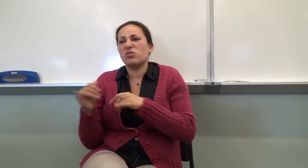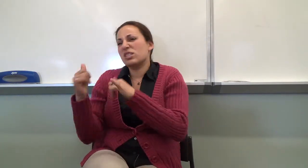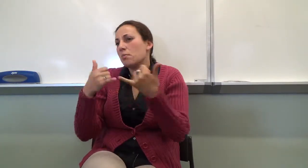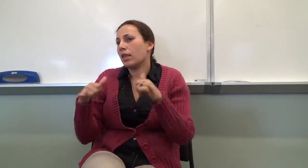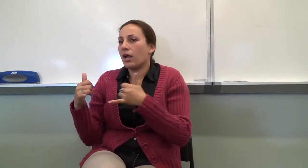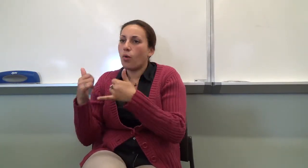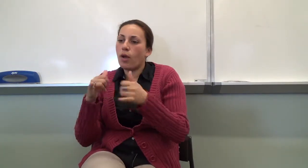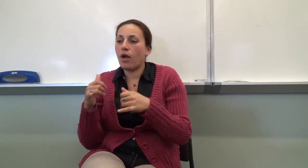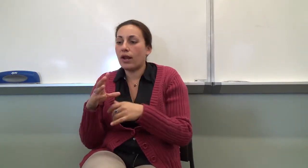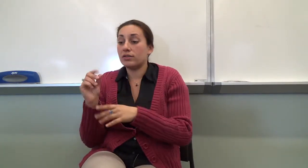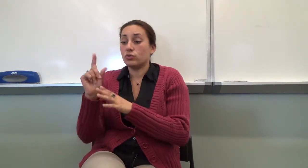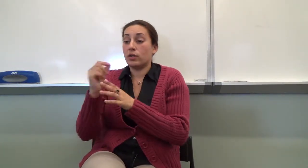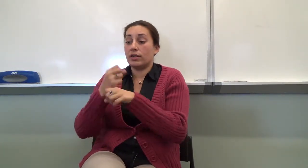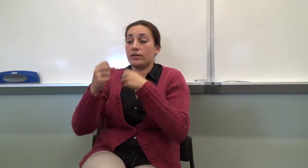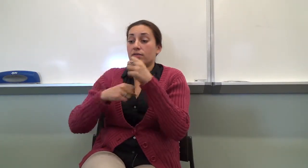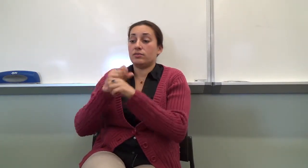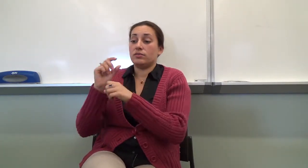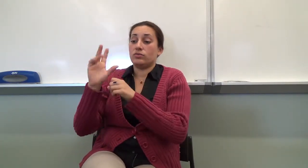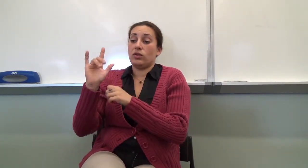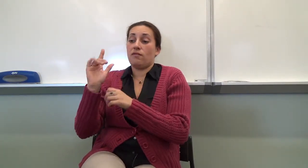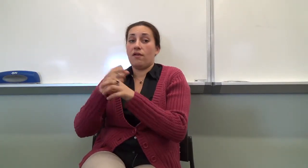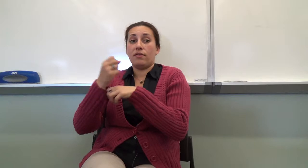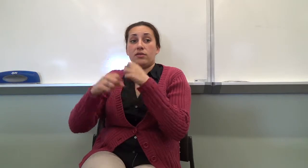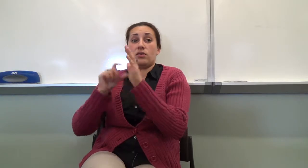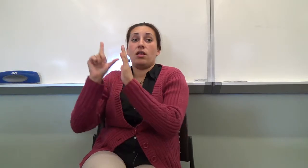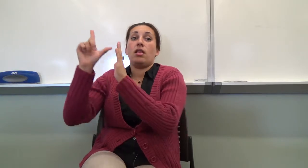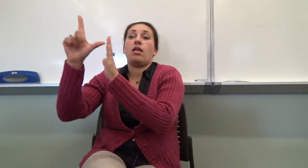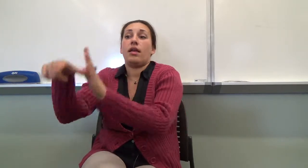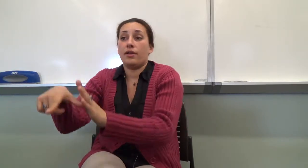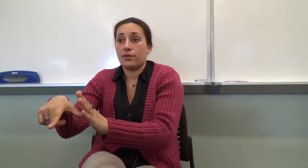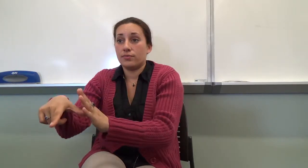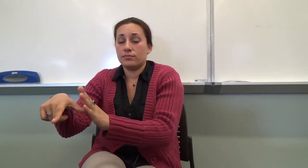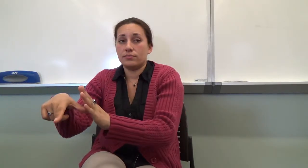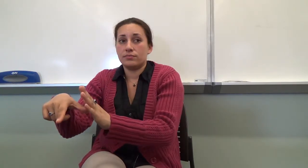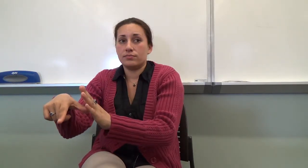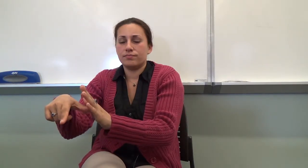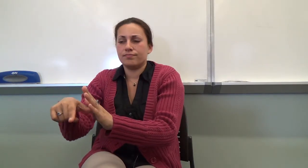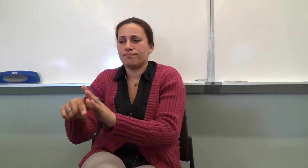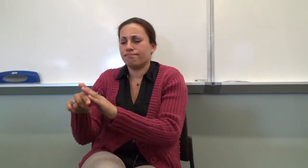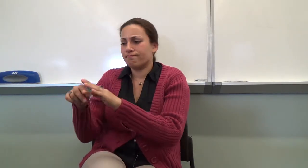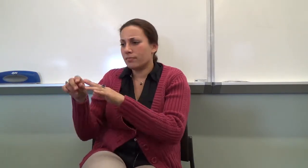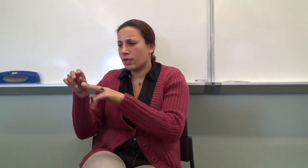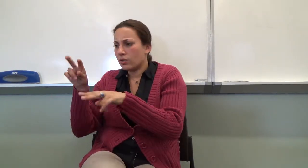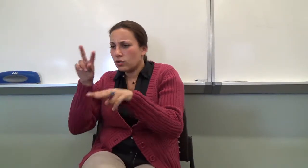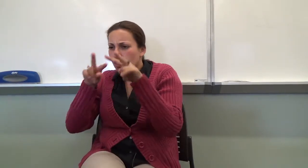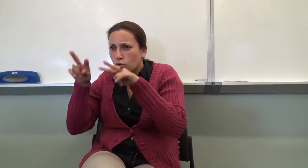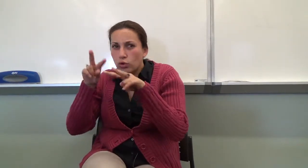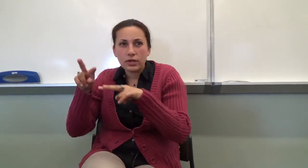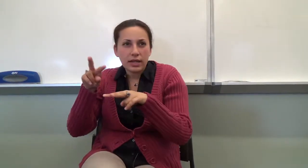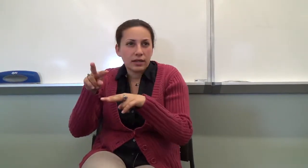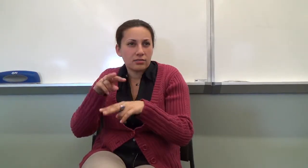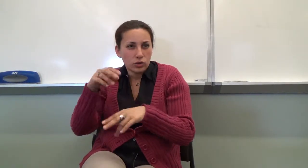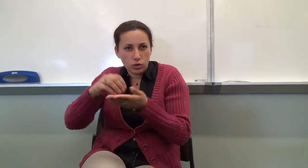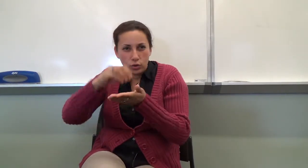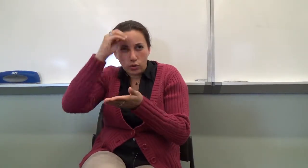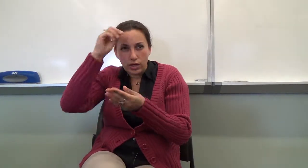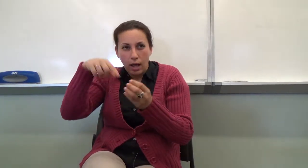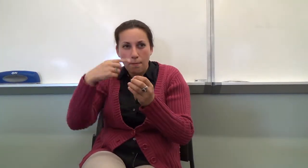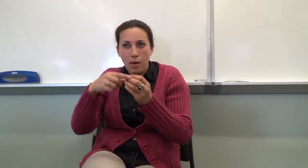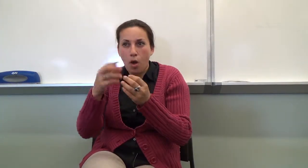20 years later, 25 years later, they were investigating elementary particle physics, and they were getting all these particles that they'd